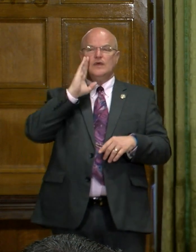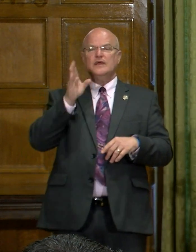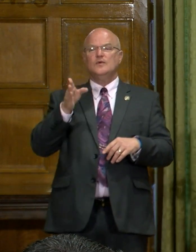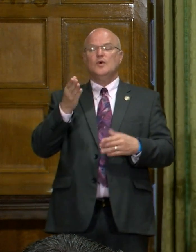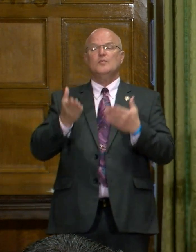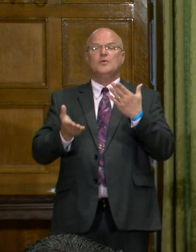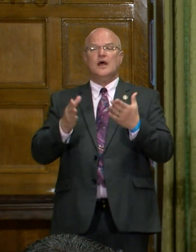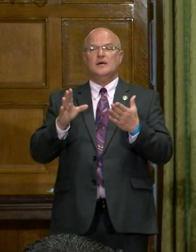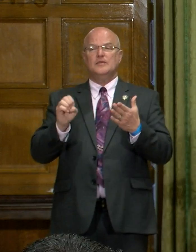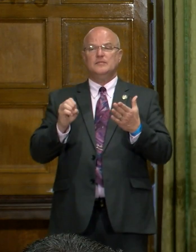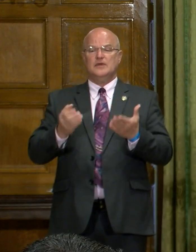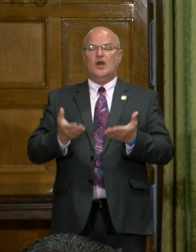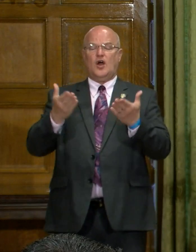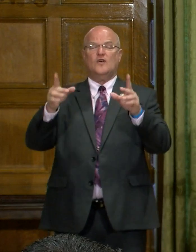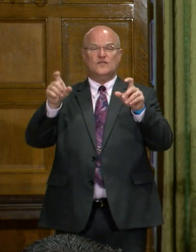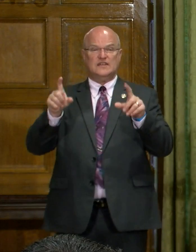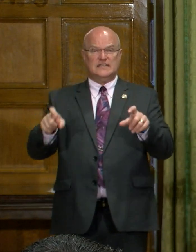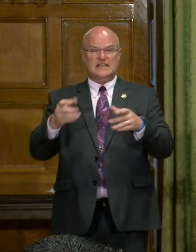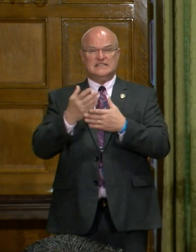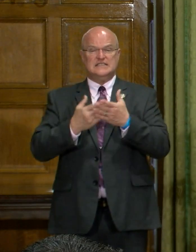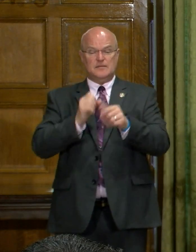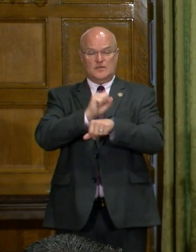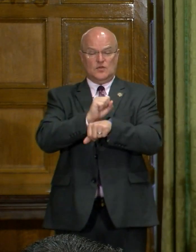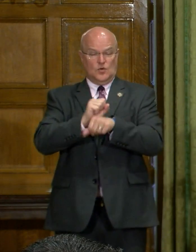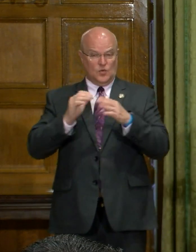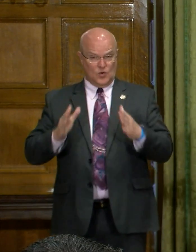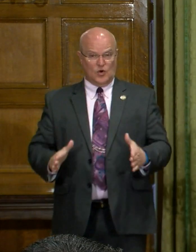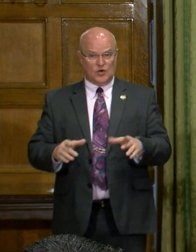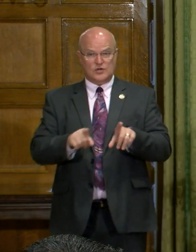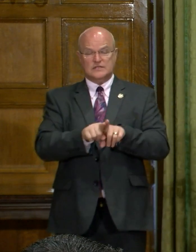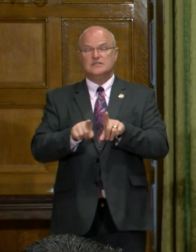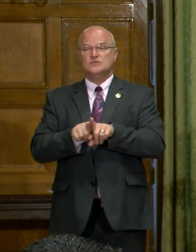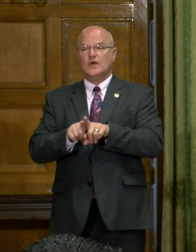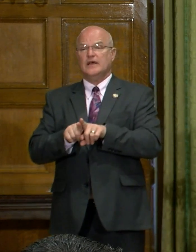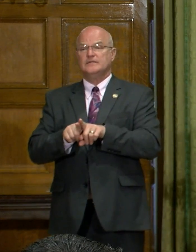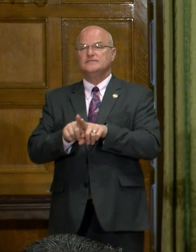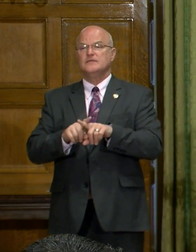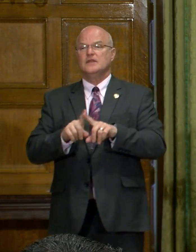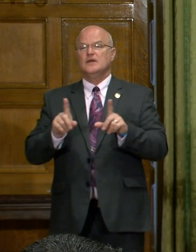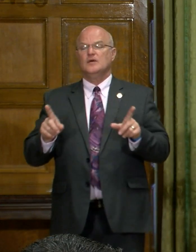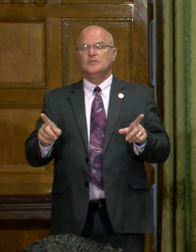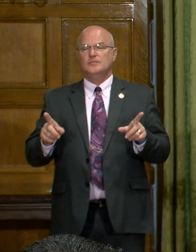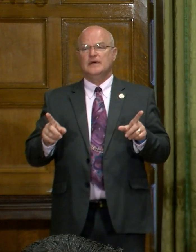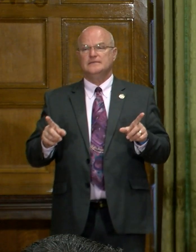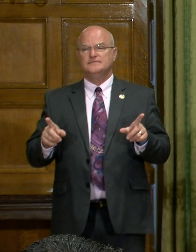will probably be offering tests to some of the workers as well, but